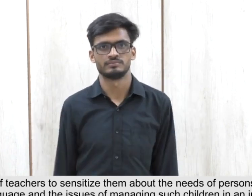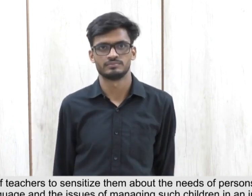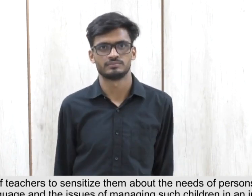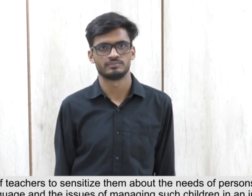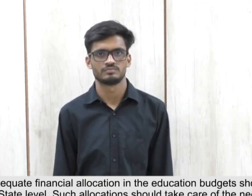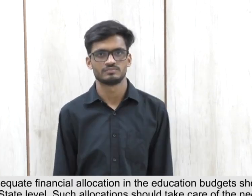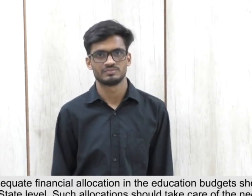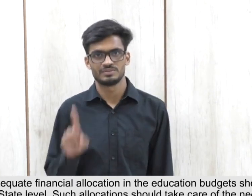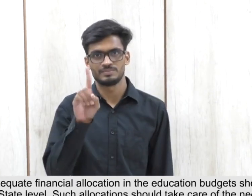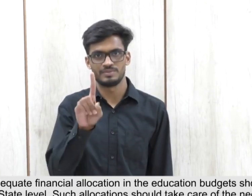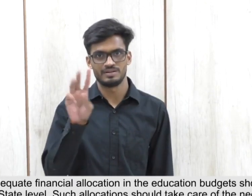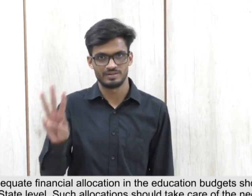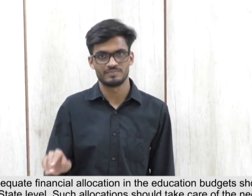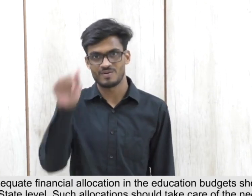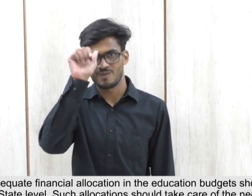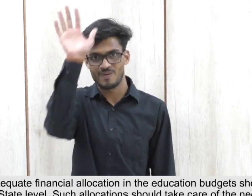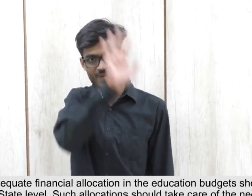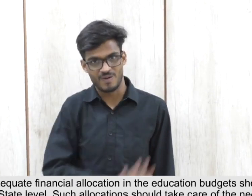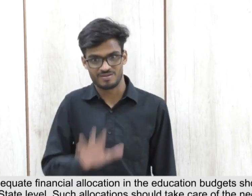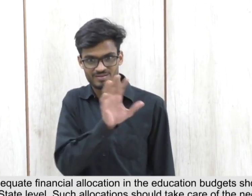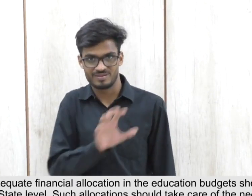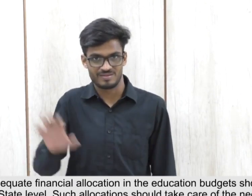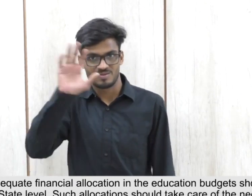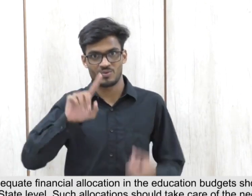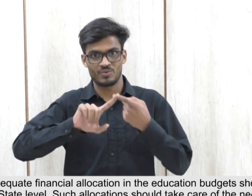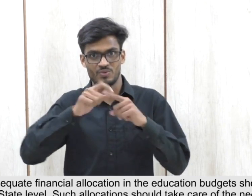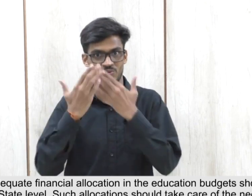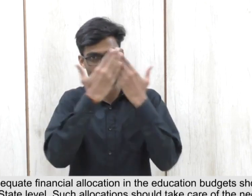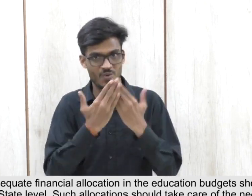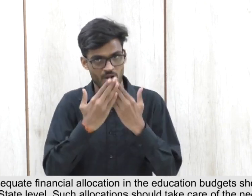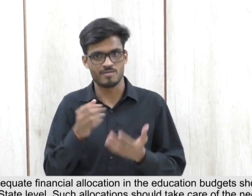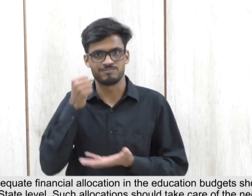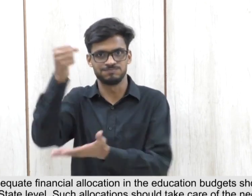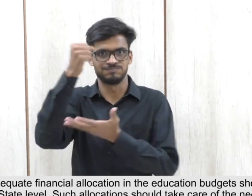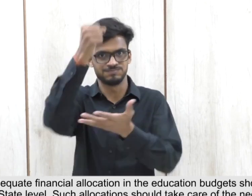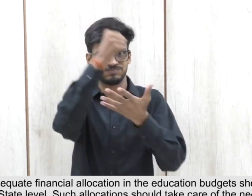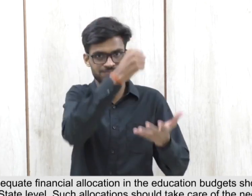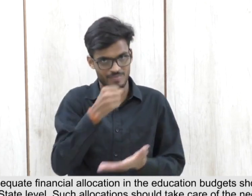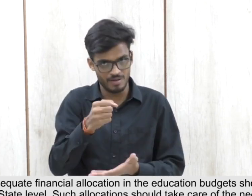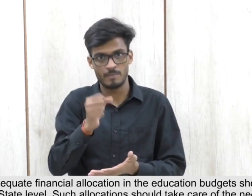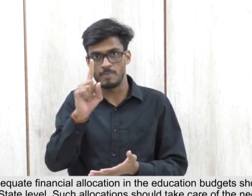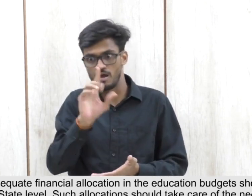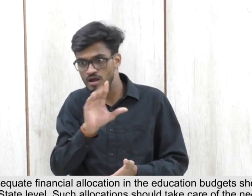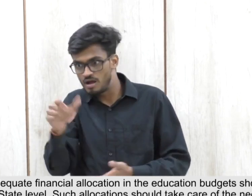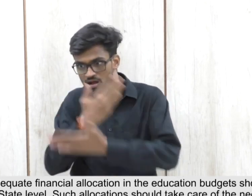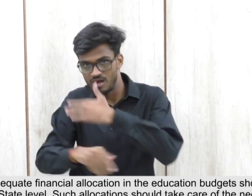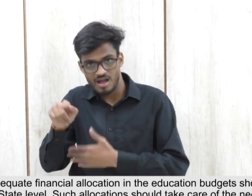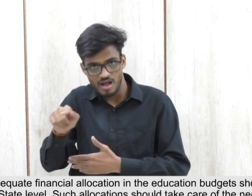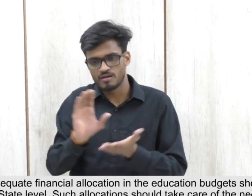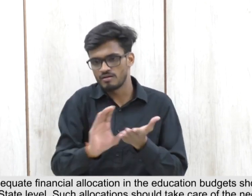Specific and adequate financial allocation in the education budget should be made at the central and state level. Such allocation should take